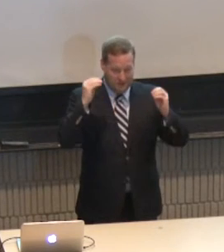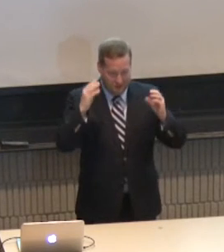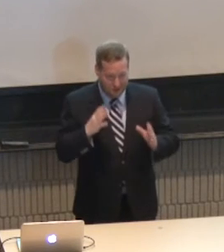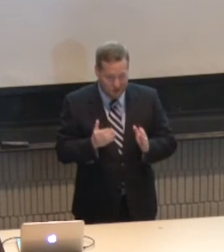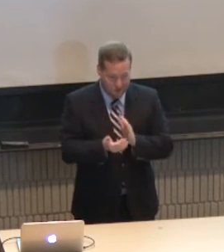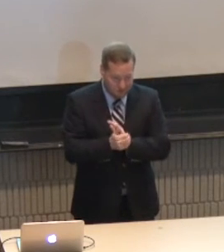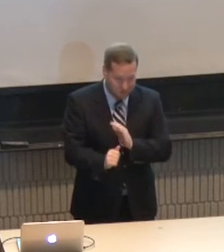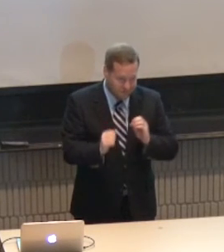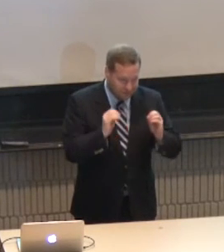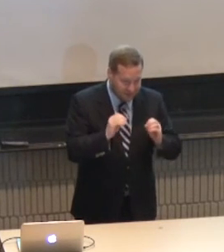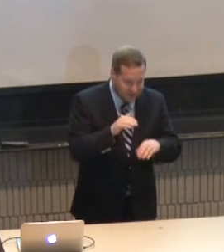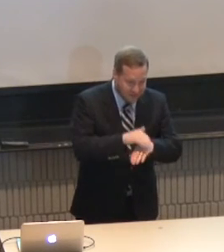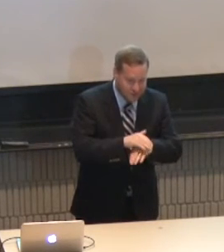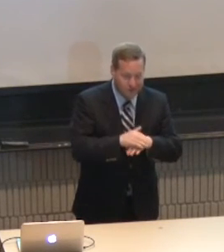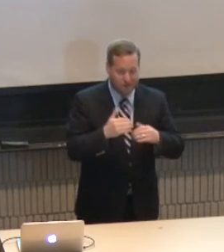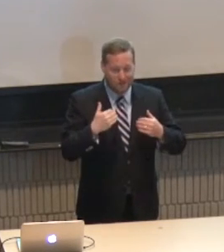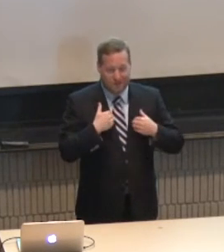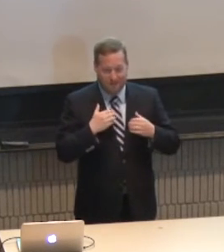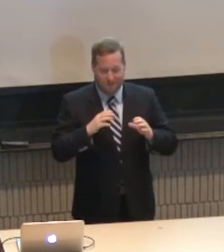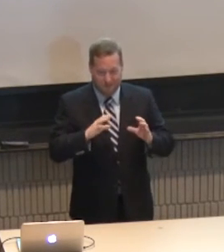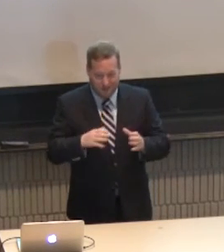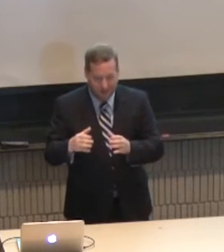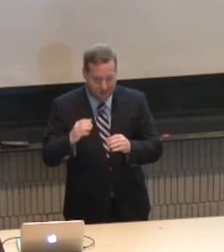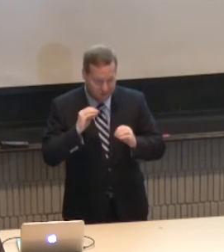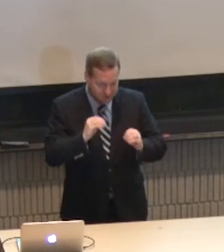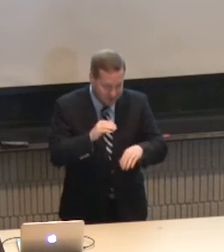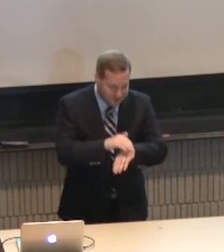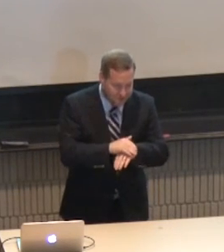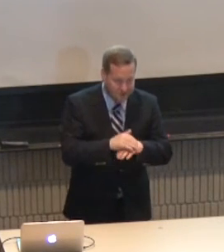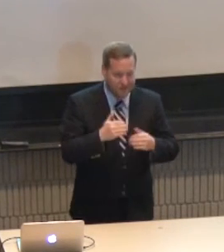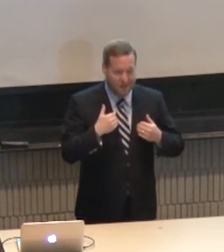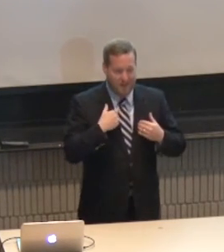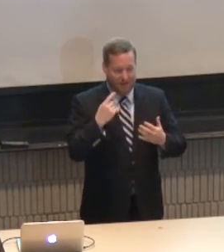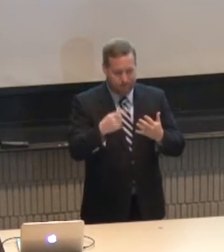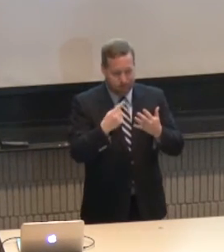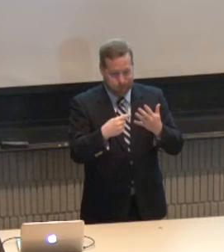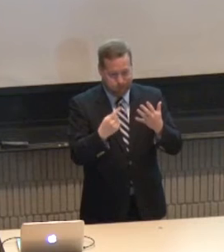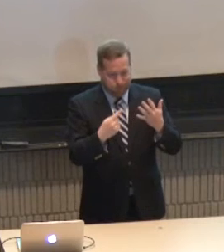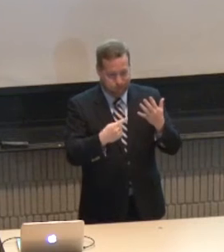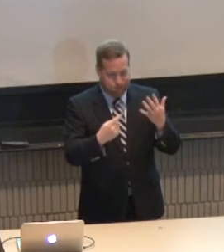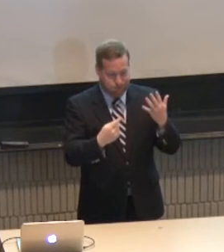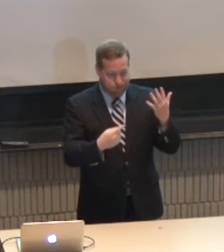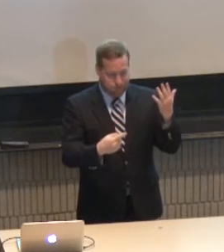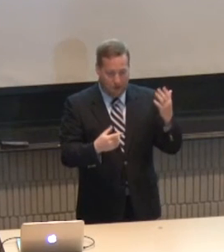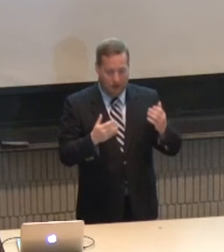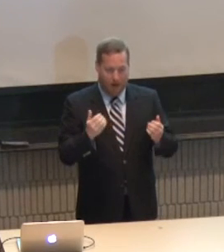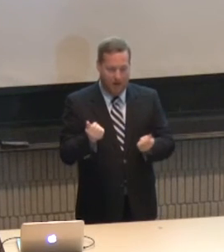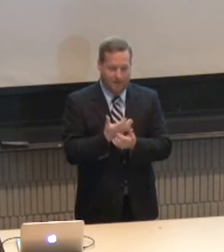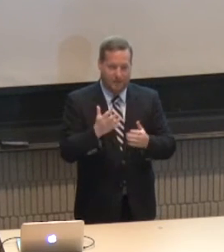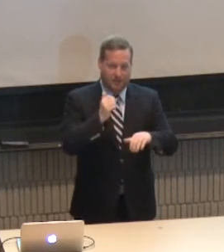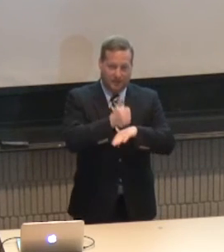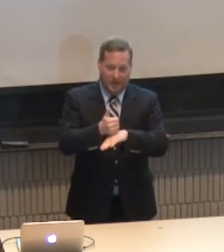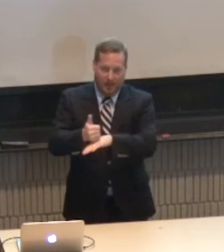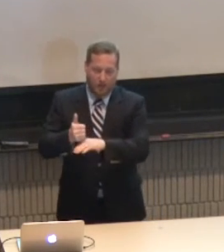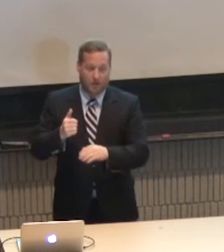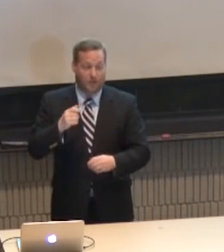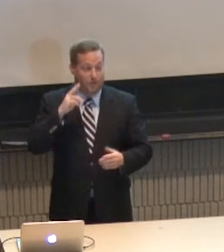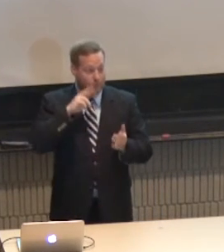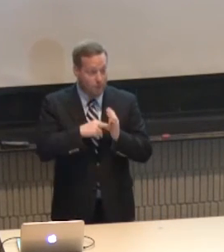The school, however, sets the curriculum. They teach English, they teach classes in English, all of that is happening. It's